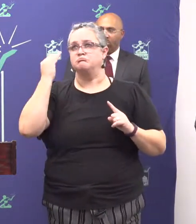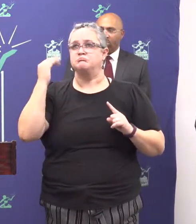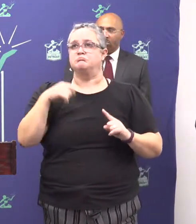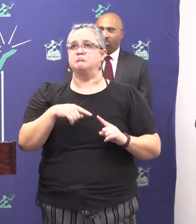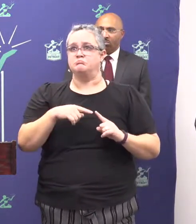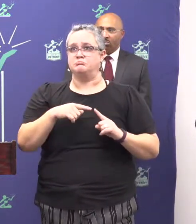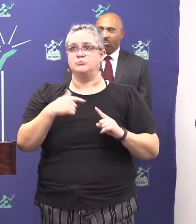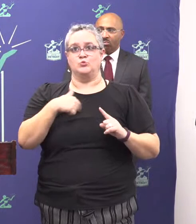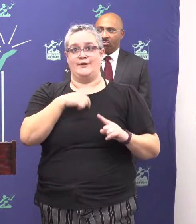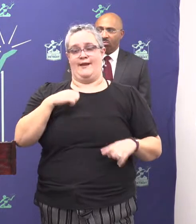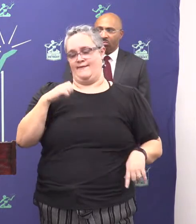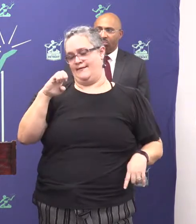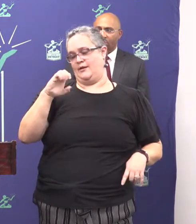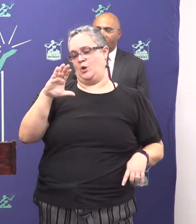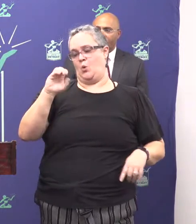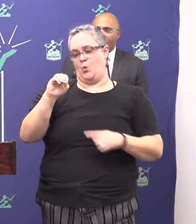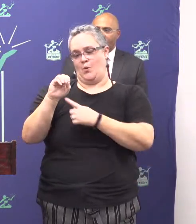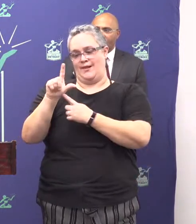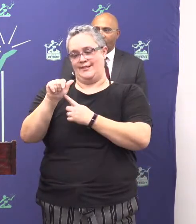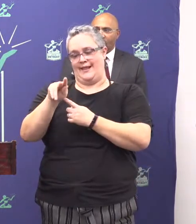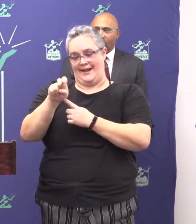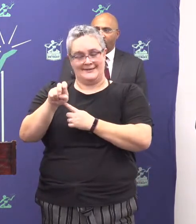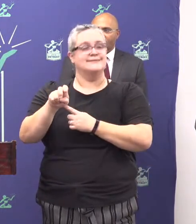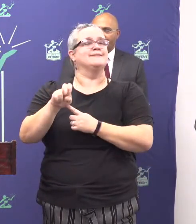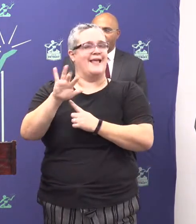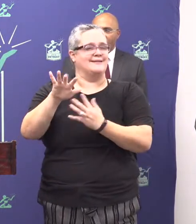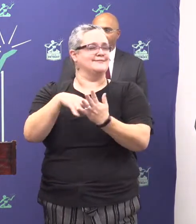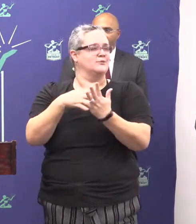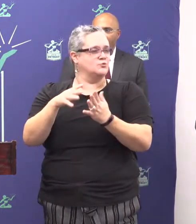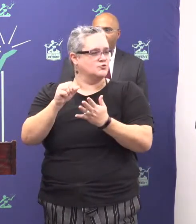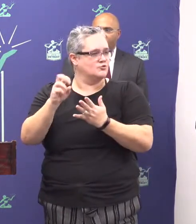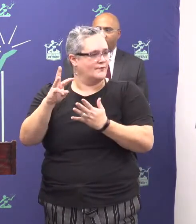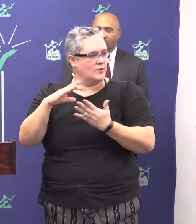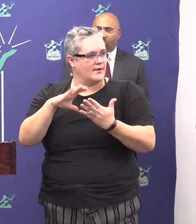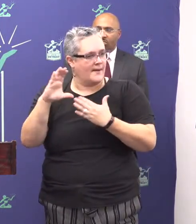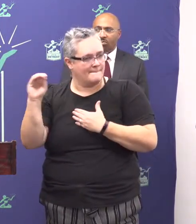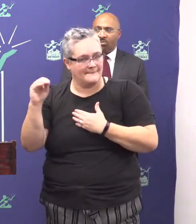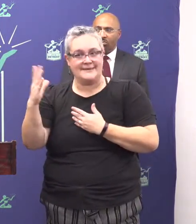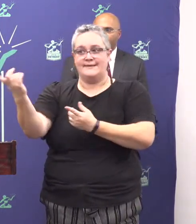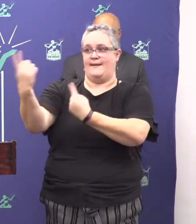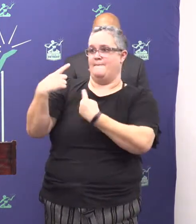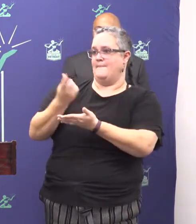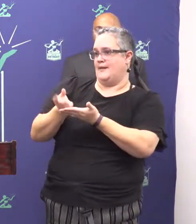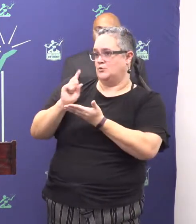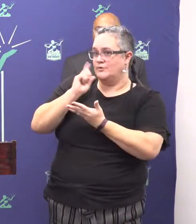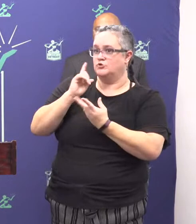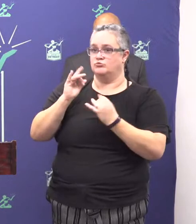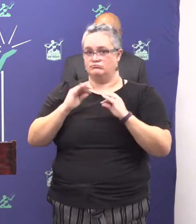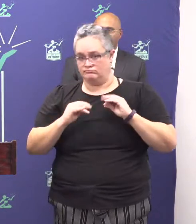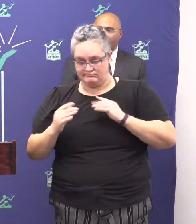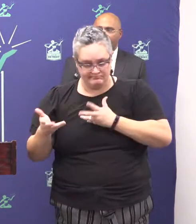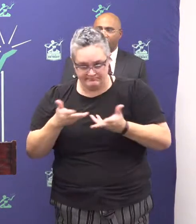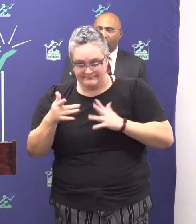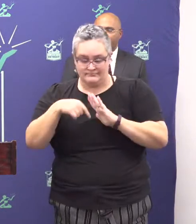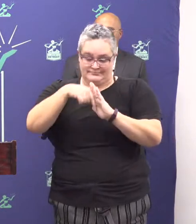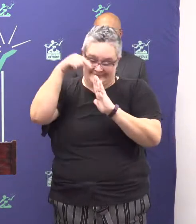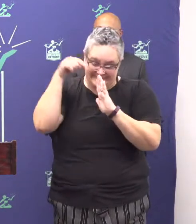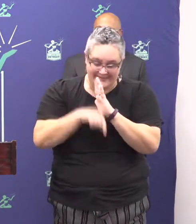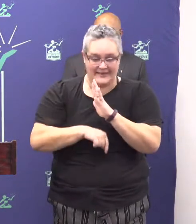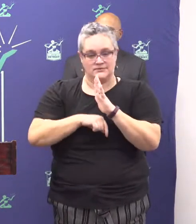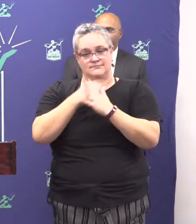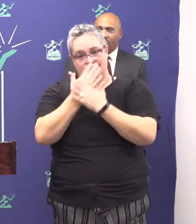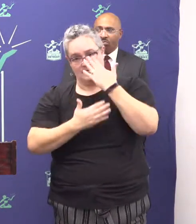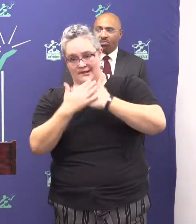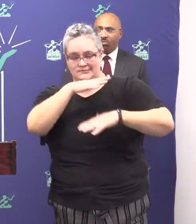we had EcoLane, which is the scheduling software company, was in last week doing real intensive